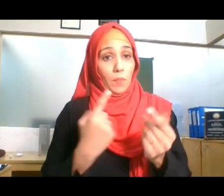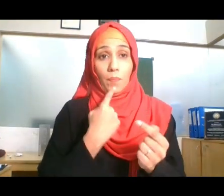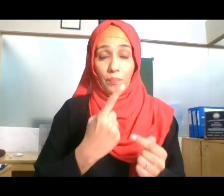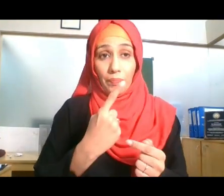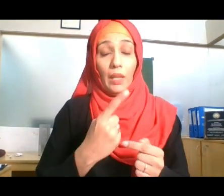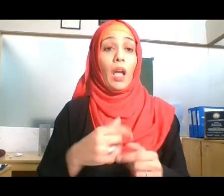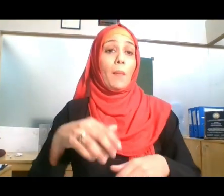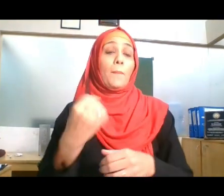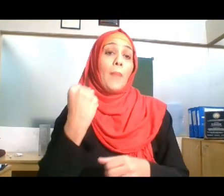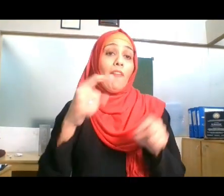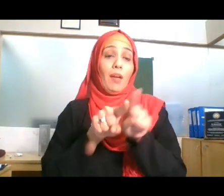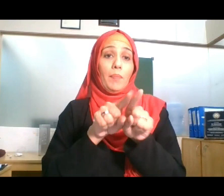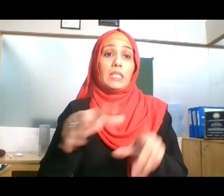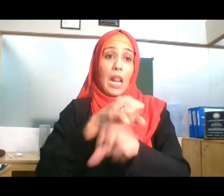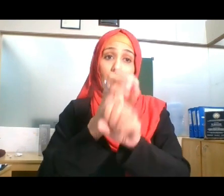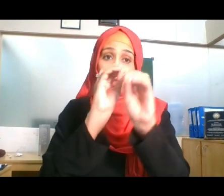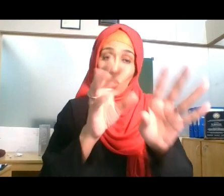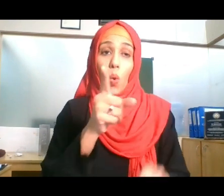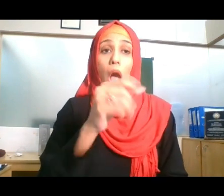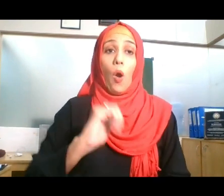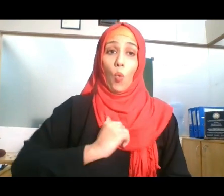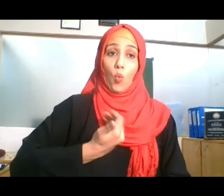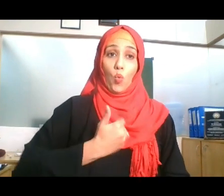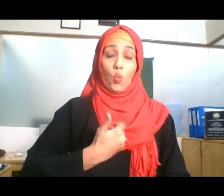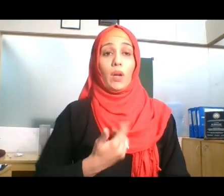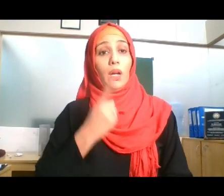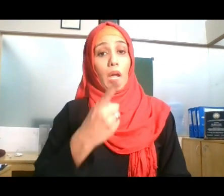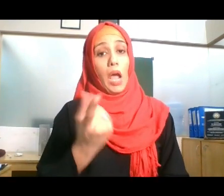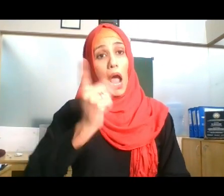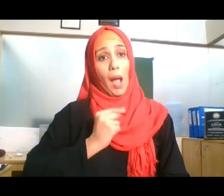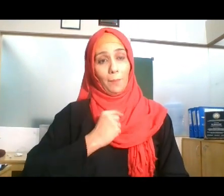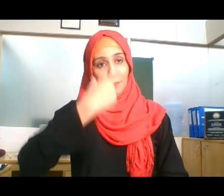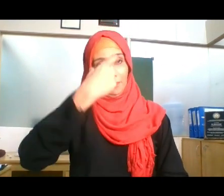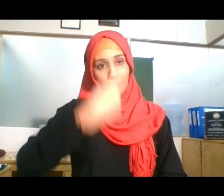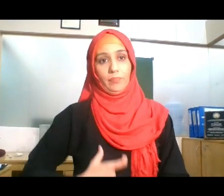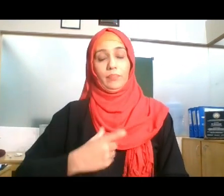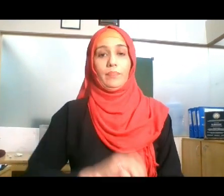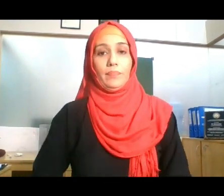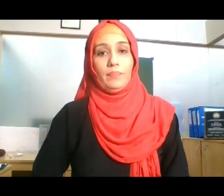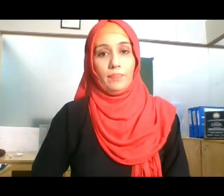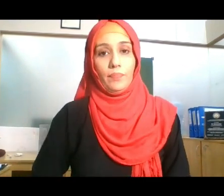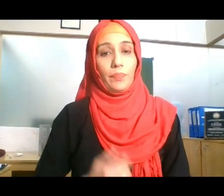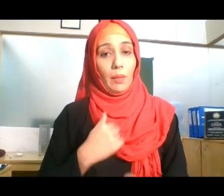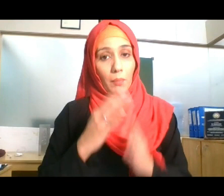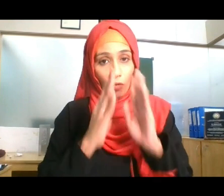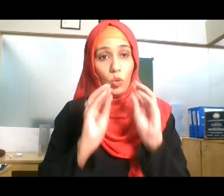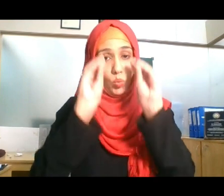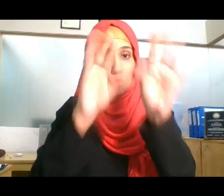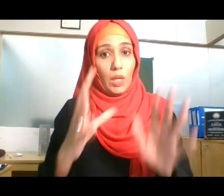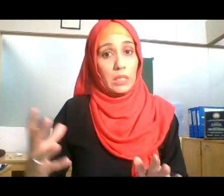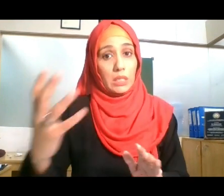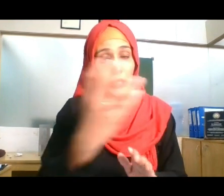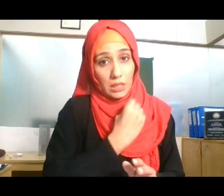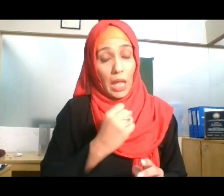empower them to create a sense of inclusiveness among them. We also need to focus on providing all